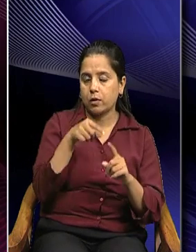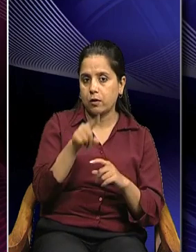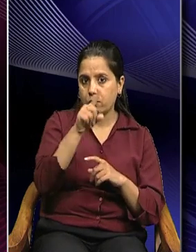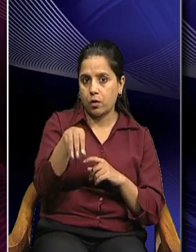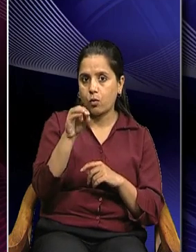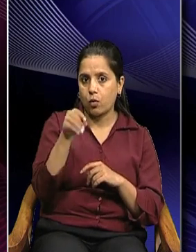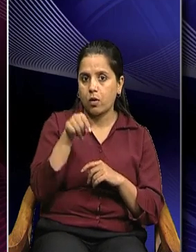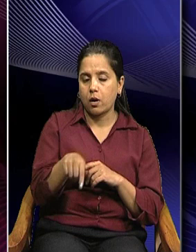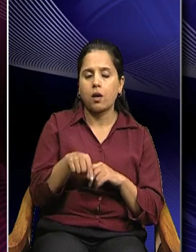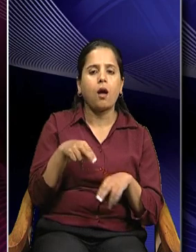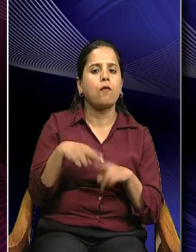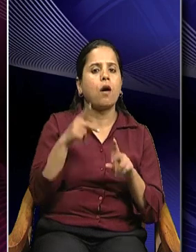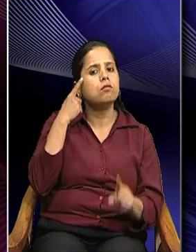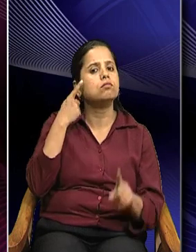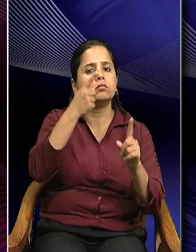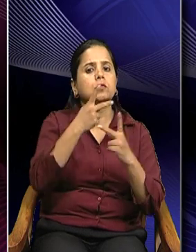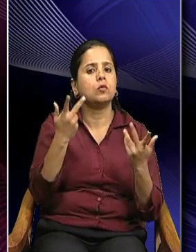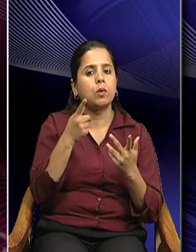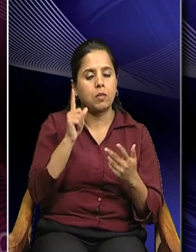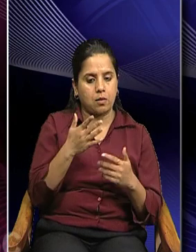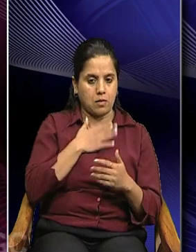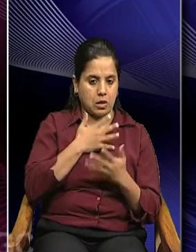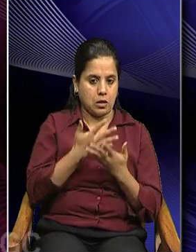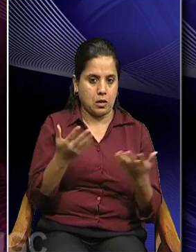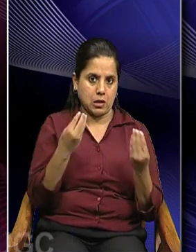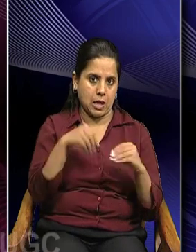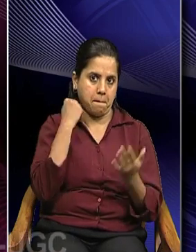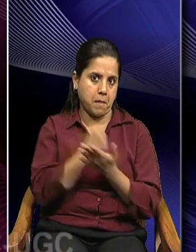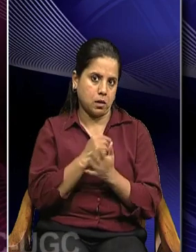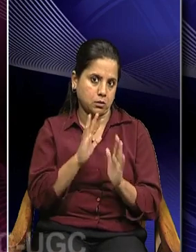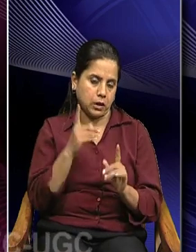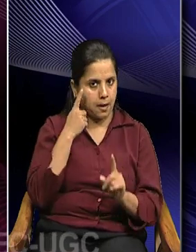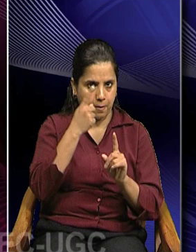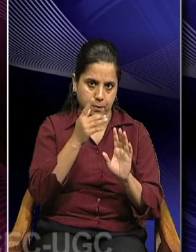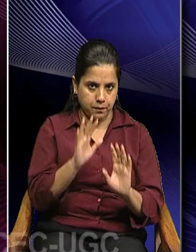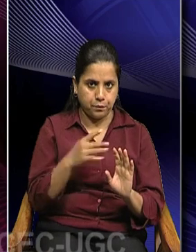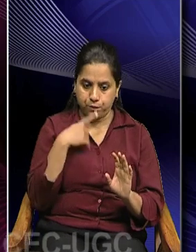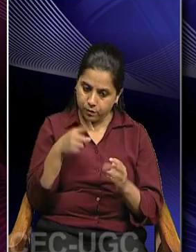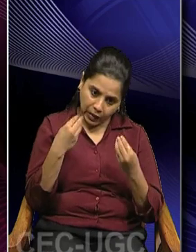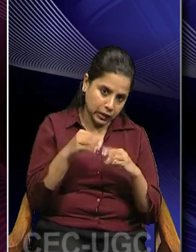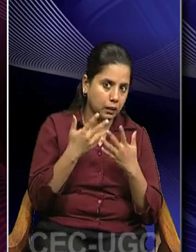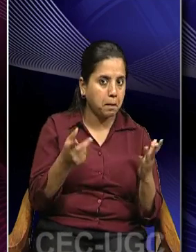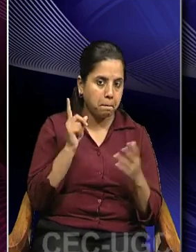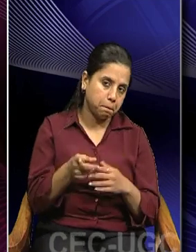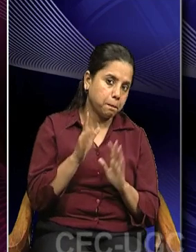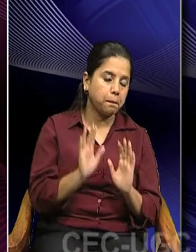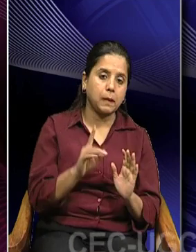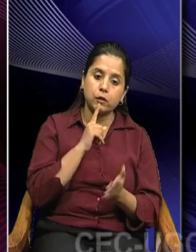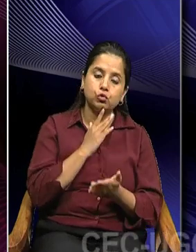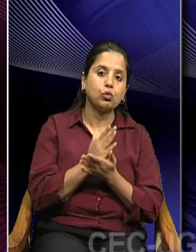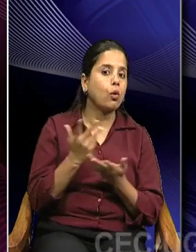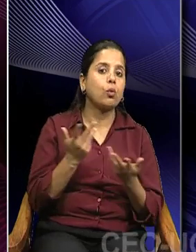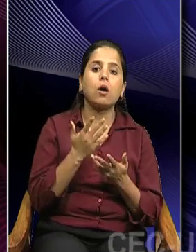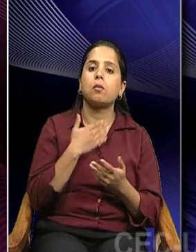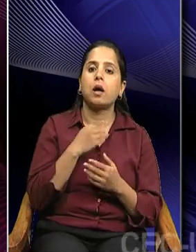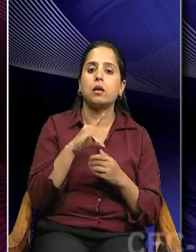1.0 the ultimate goal was to ensure that my product should be sold out. I have to sell the product. I should ensure that